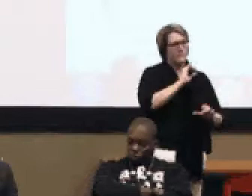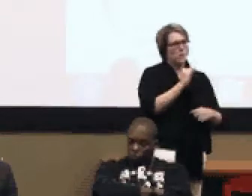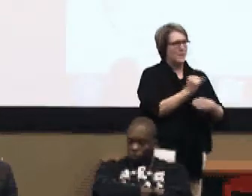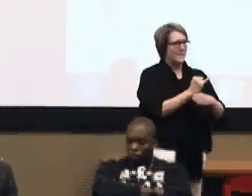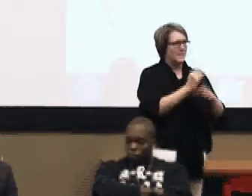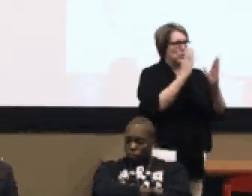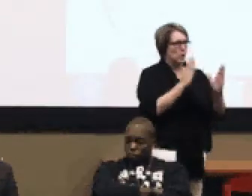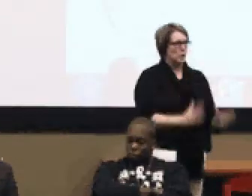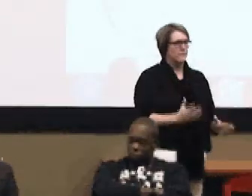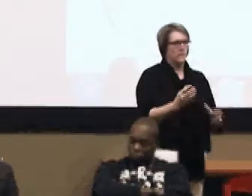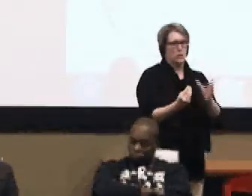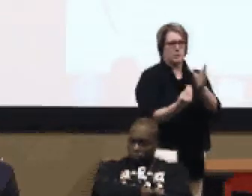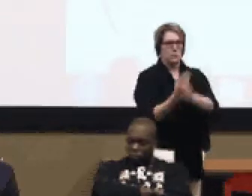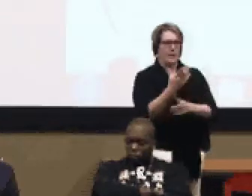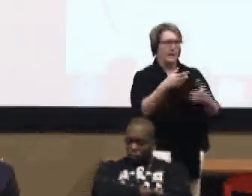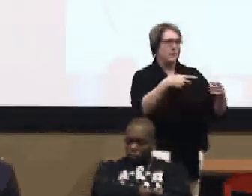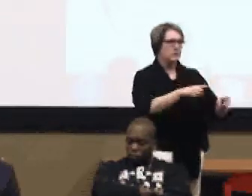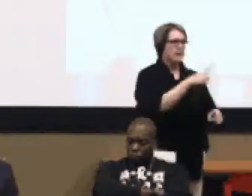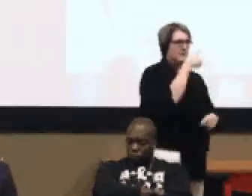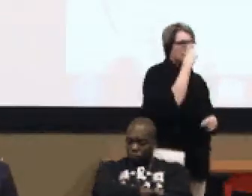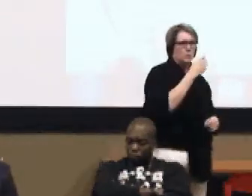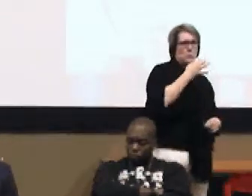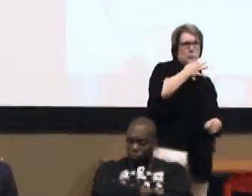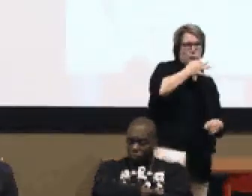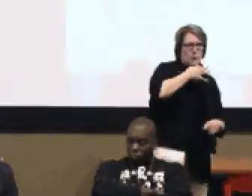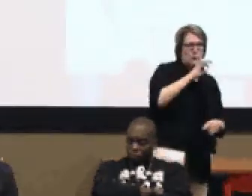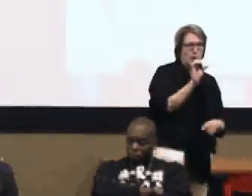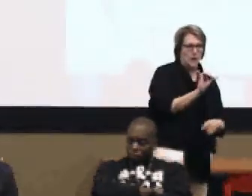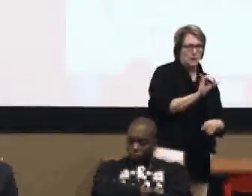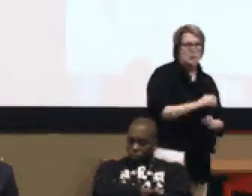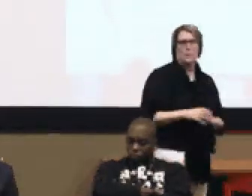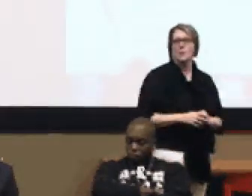for the spring and summer here shortly. So,